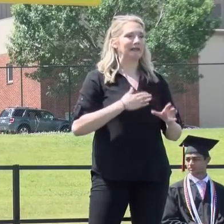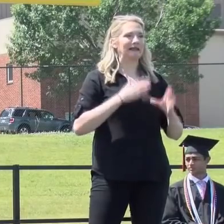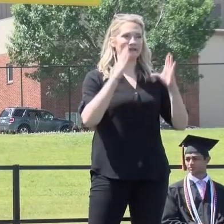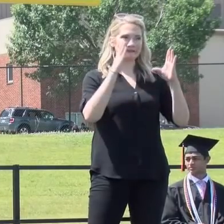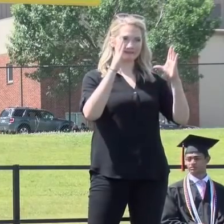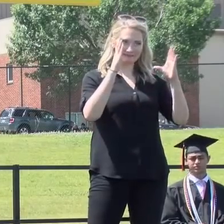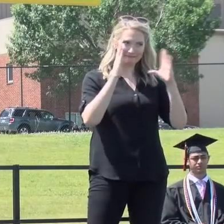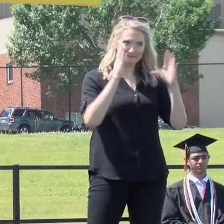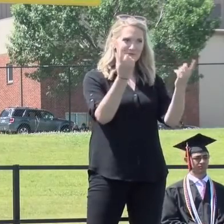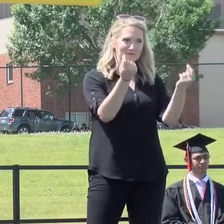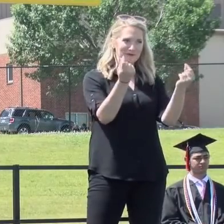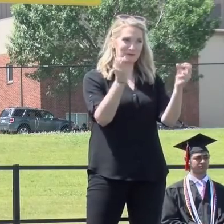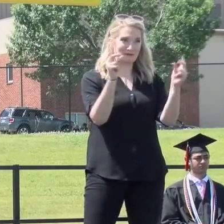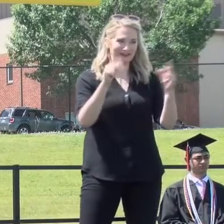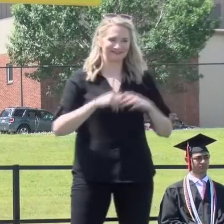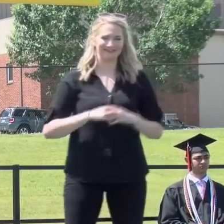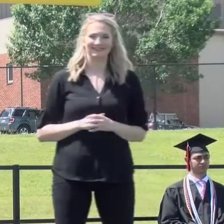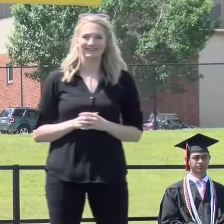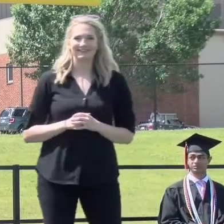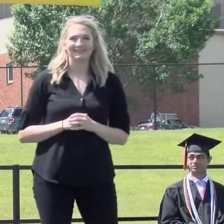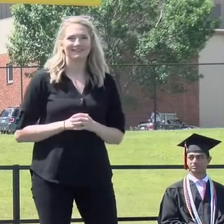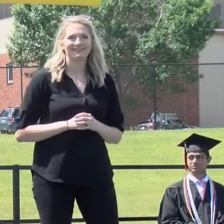the following directions.